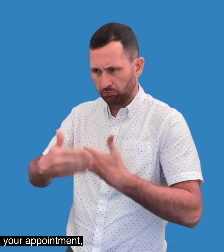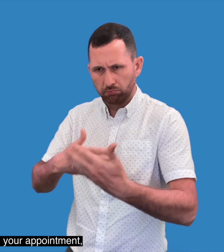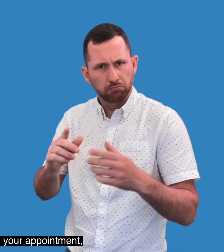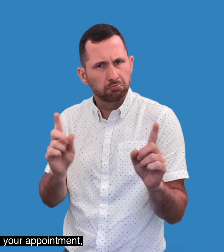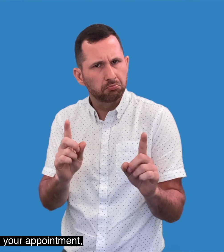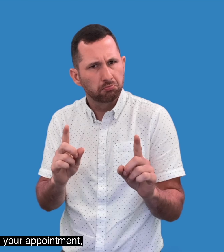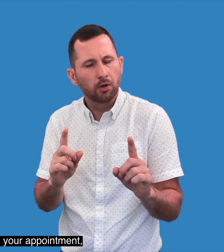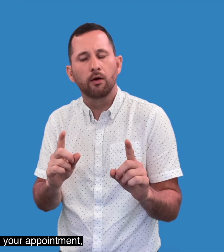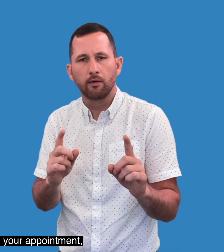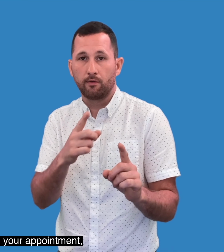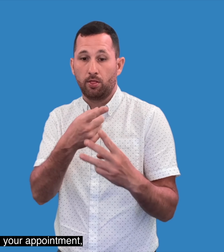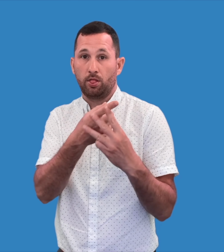Attending your appointment.